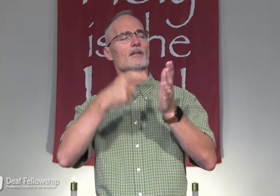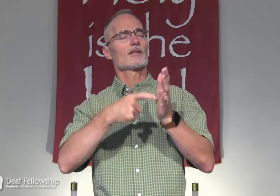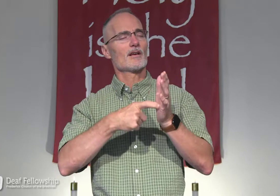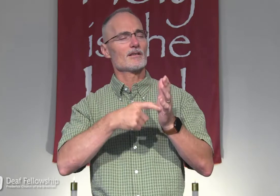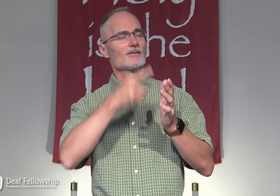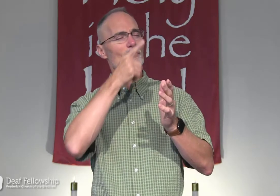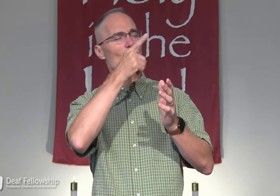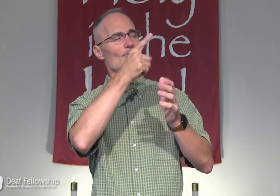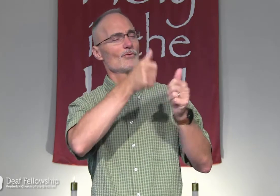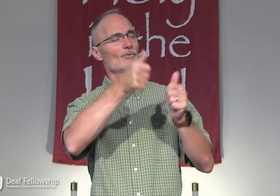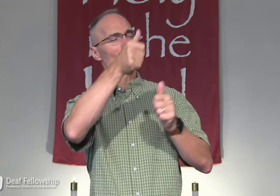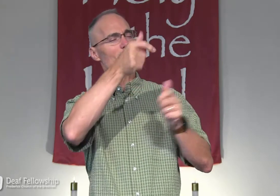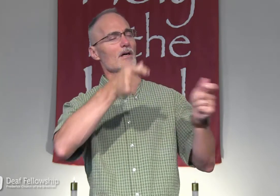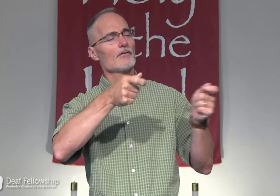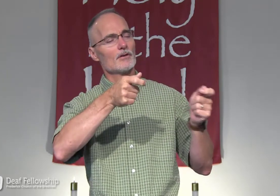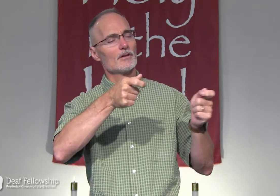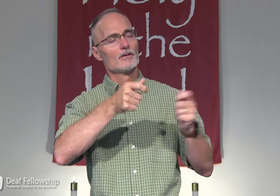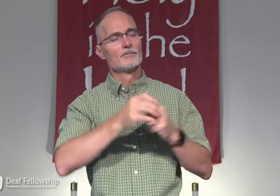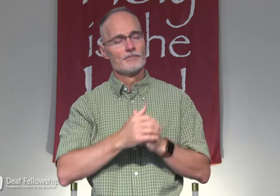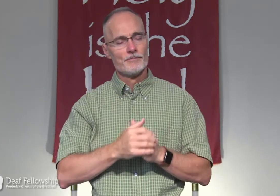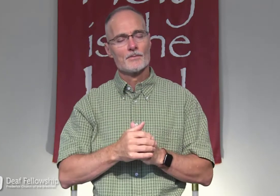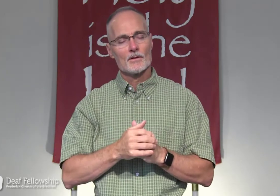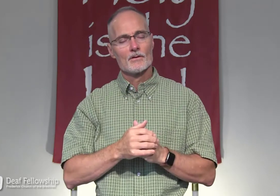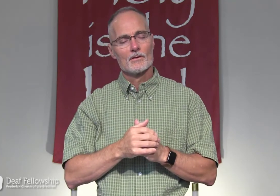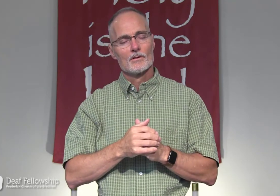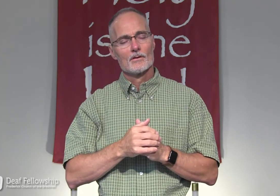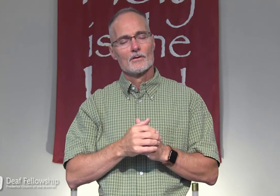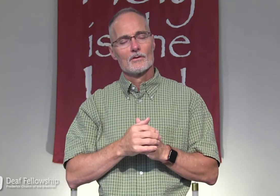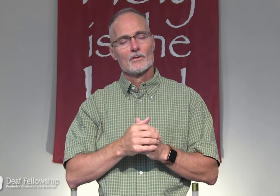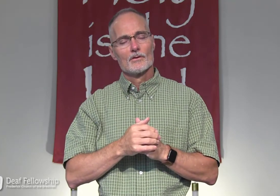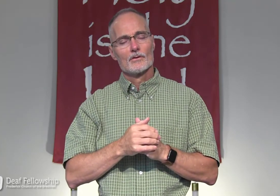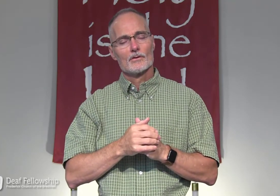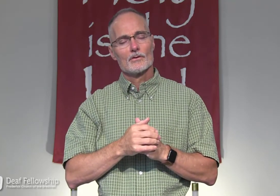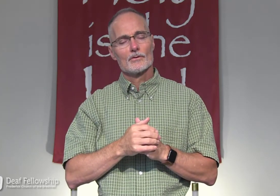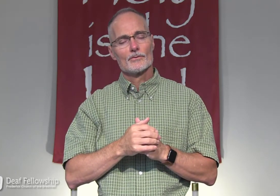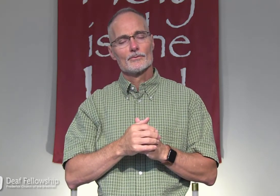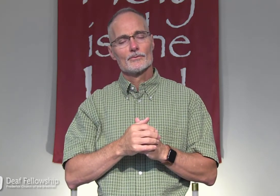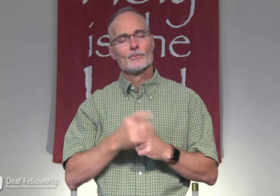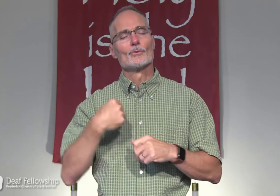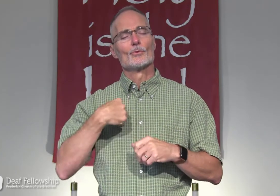and just pause. Recognize that you are sovereign.